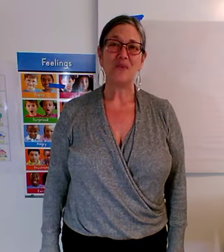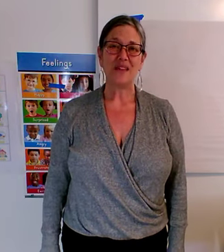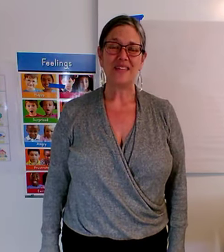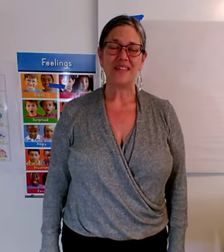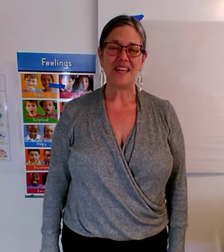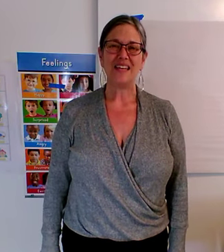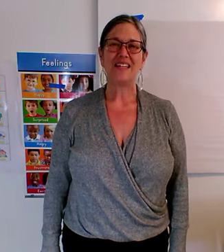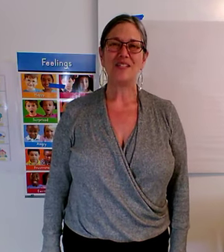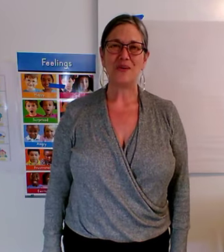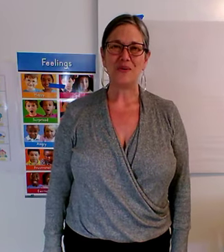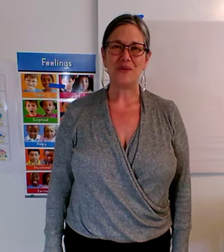what they do.